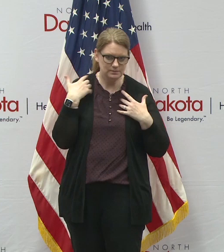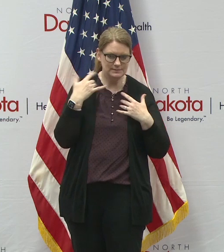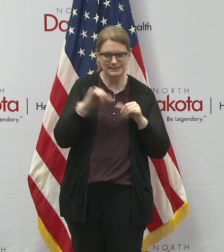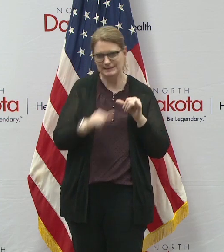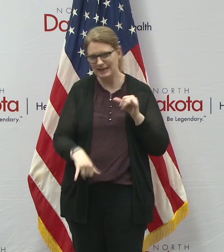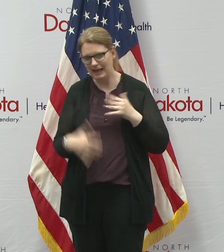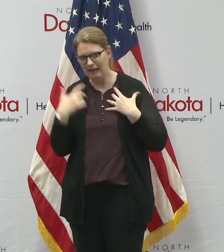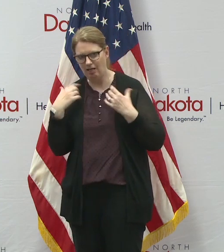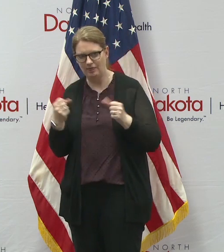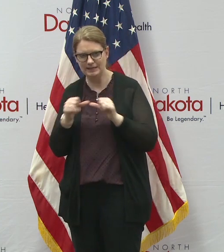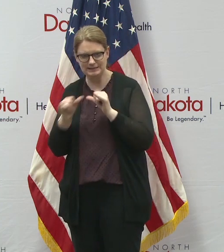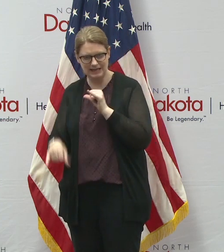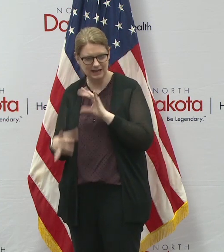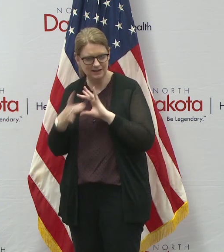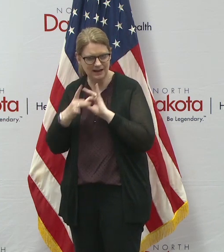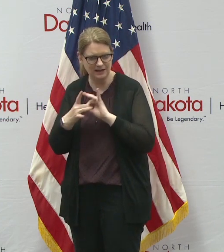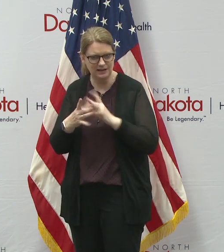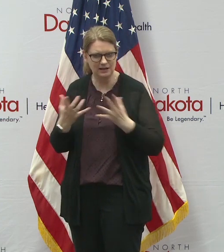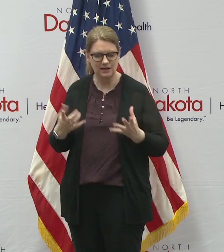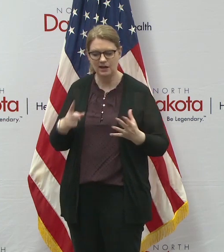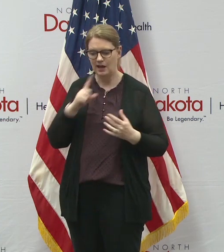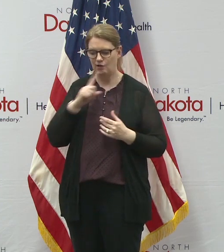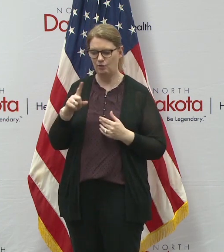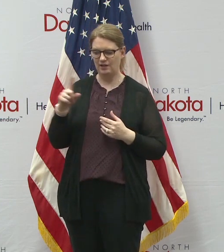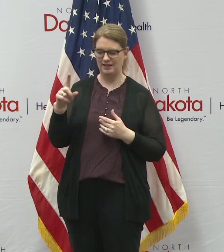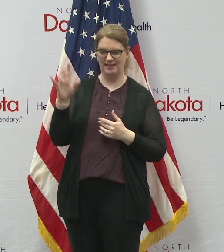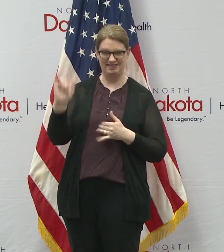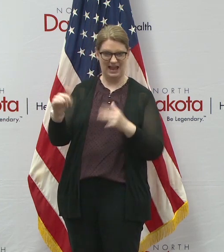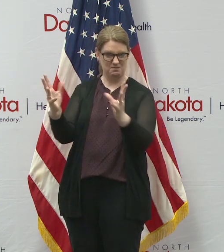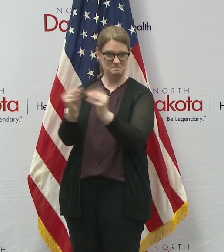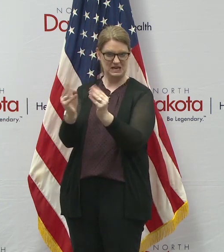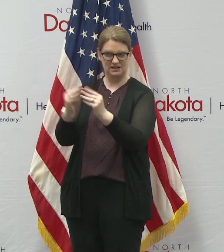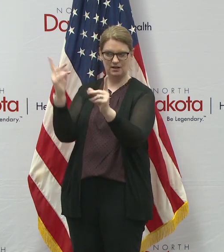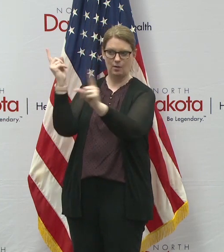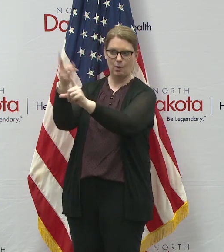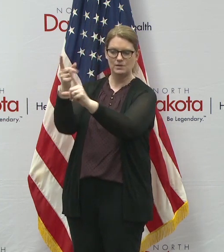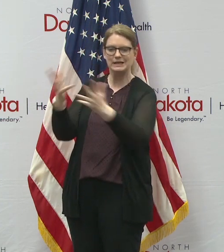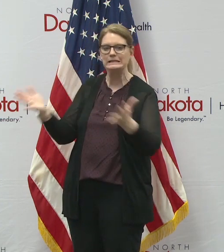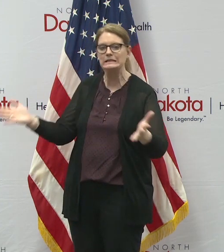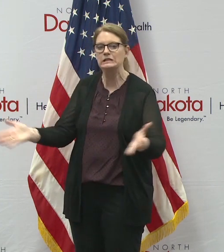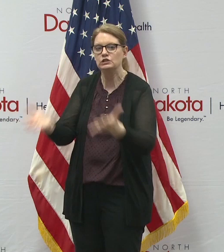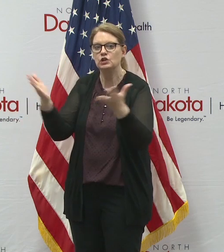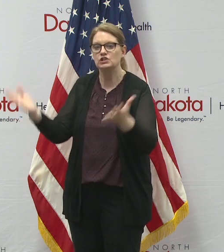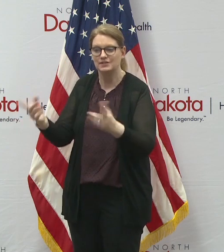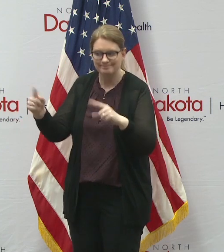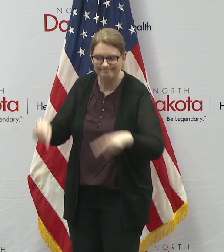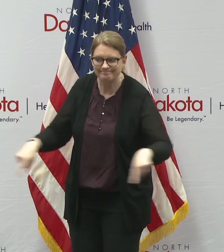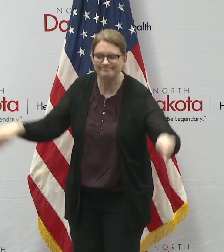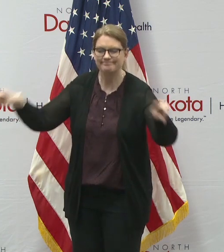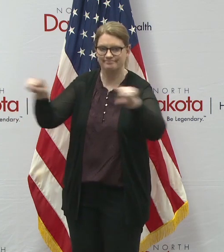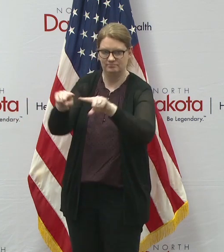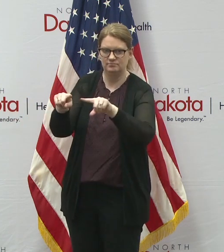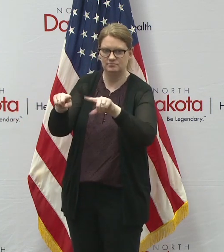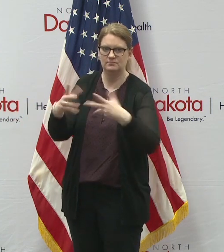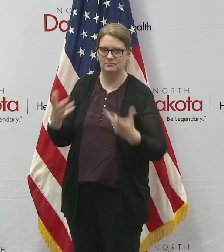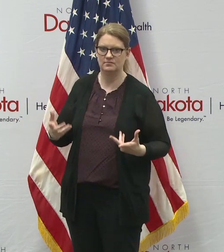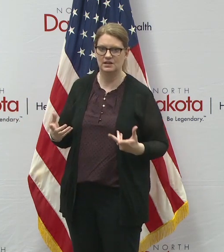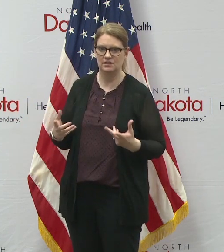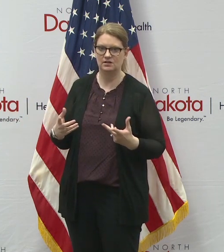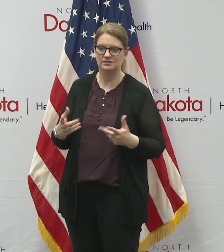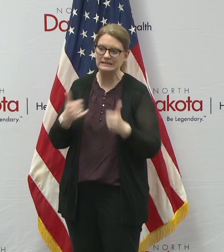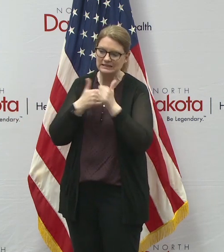connected, and again, reinforcing that from the mayors to say that they would like to see everybody